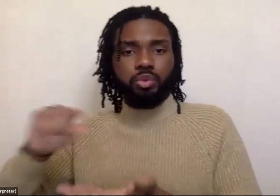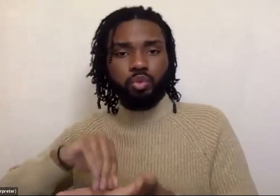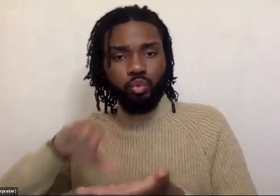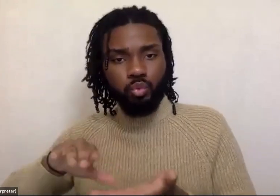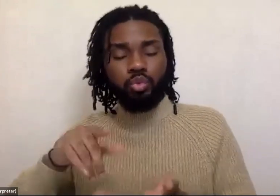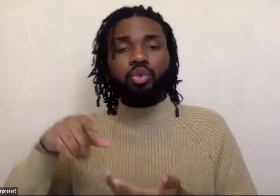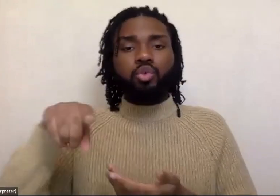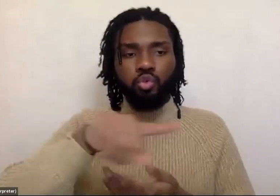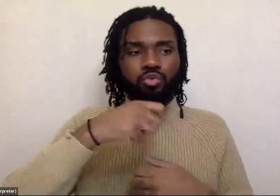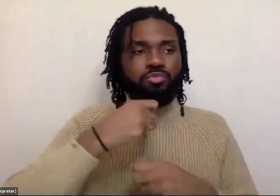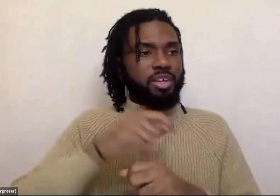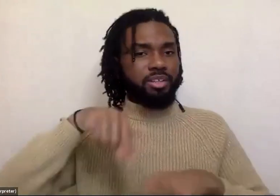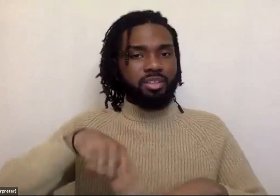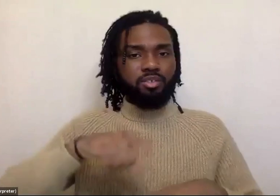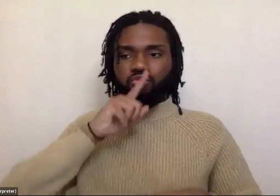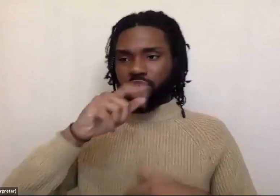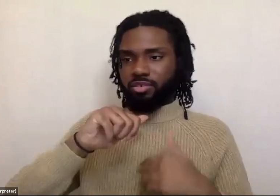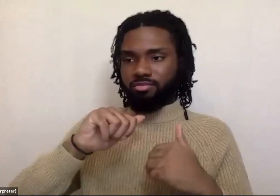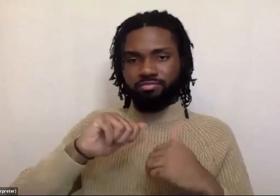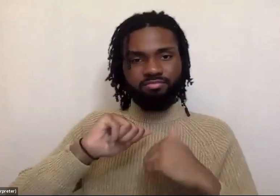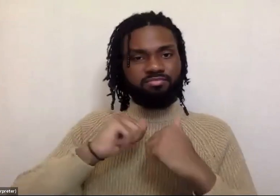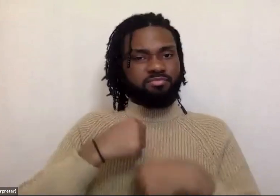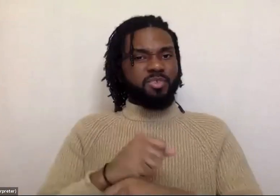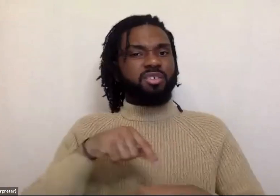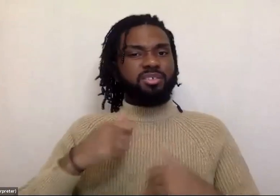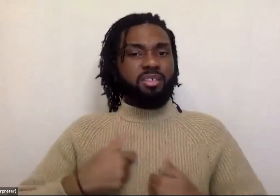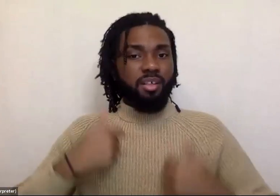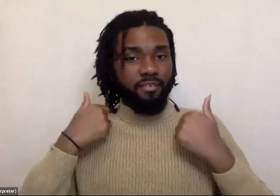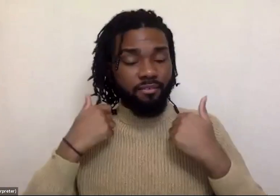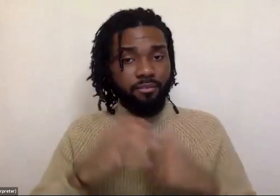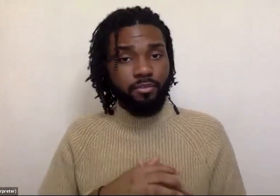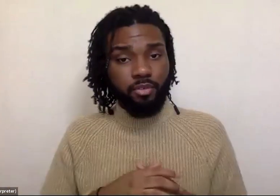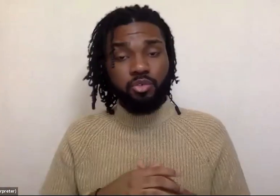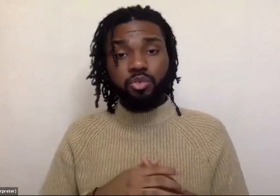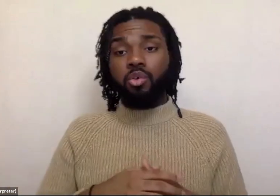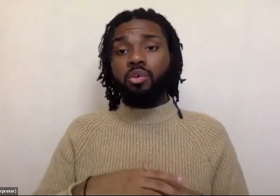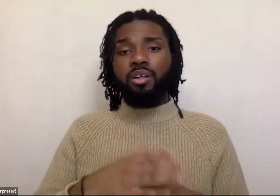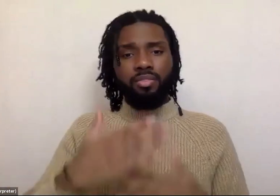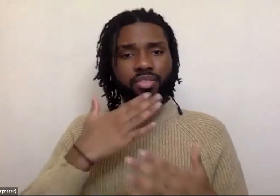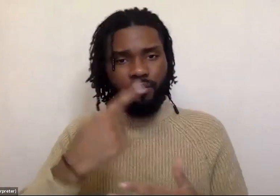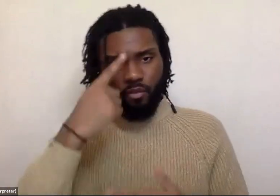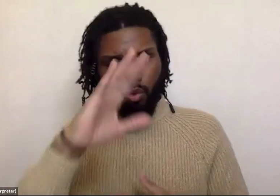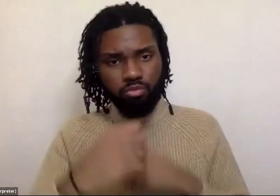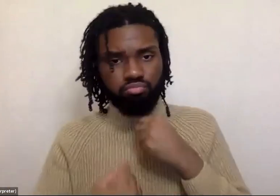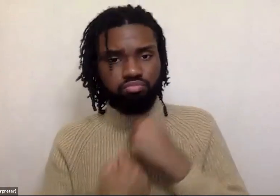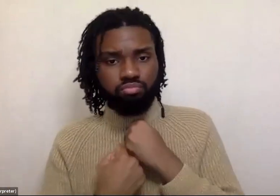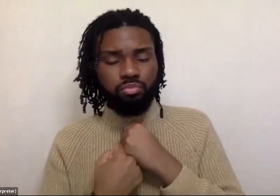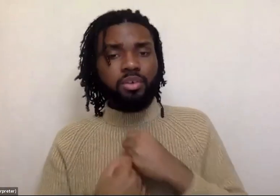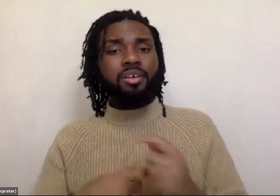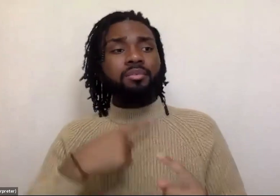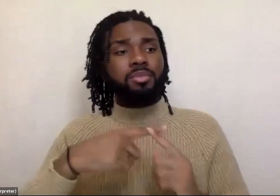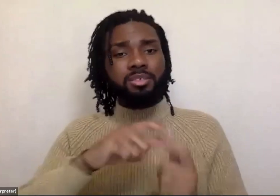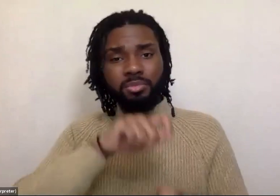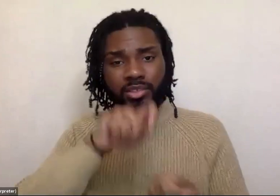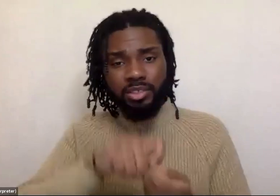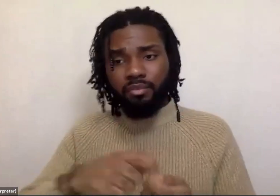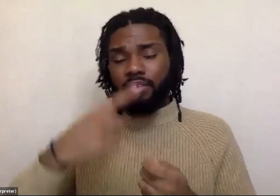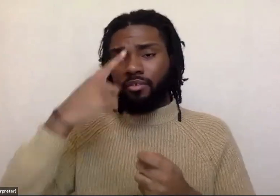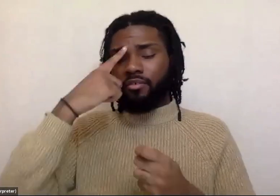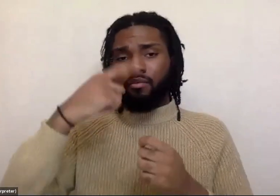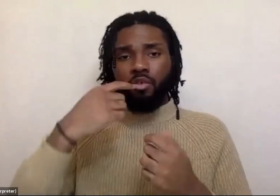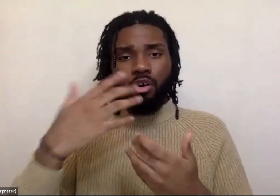it alive. So I think the support for what you're doing and particularly the framing and getting